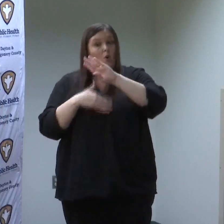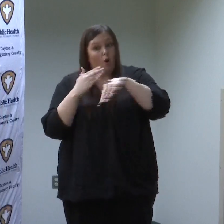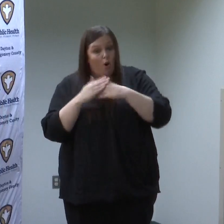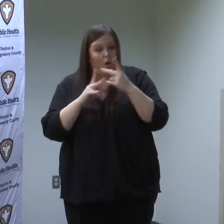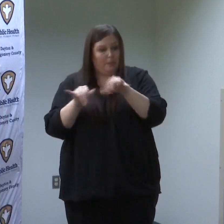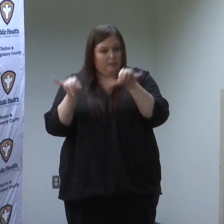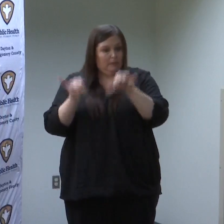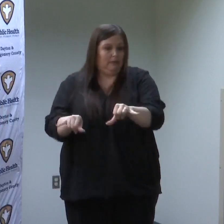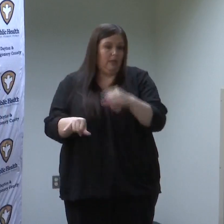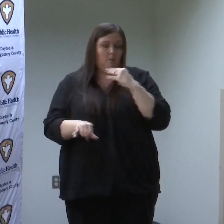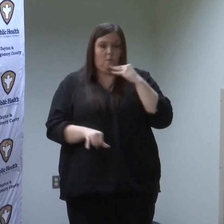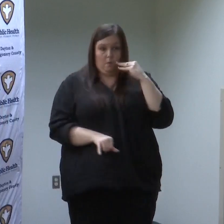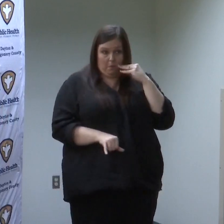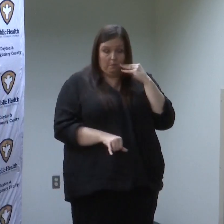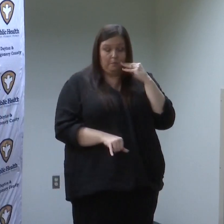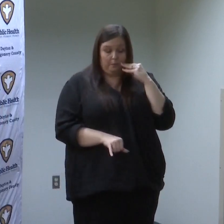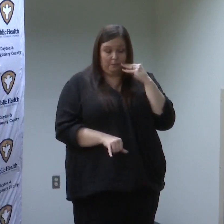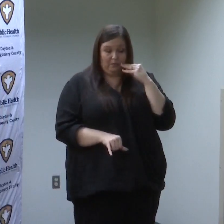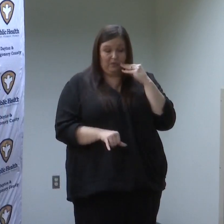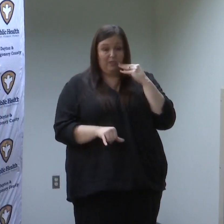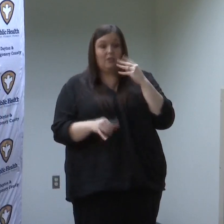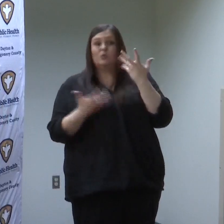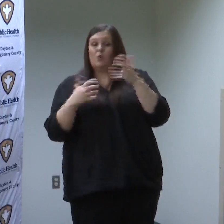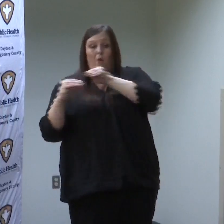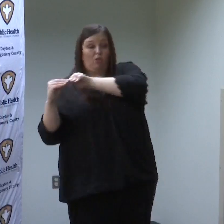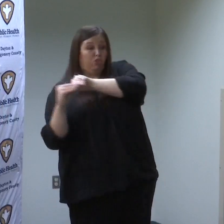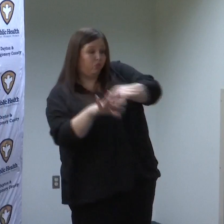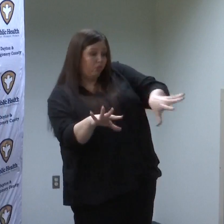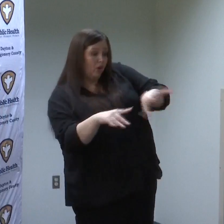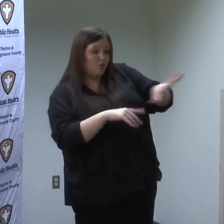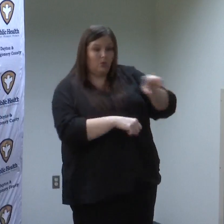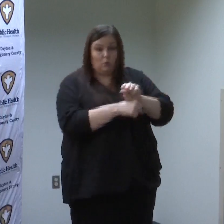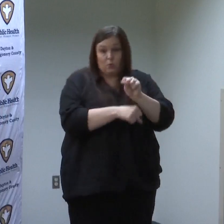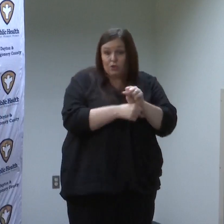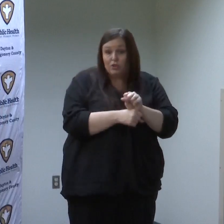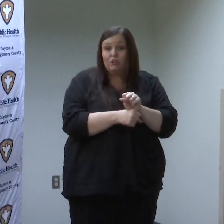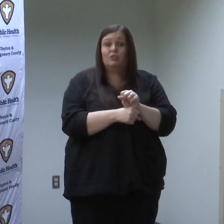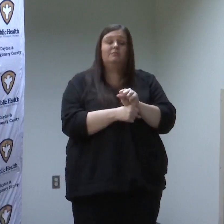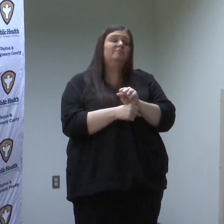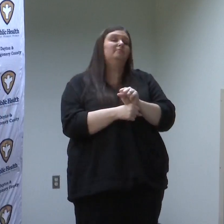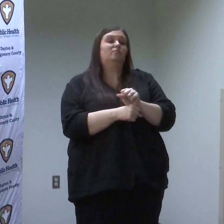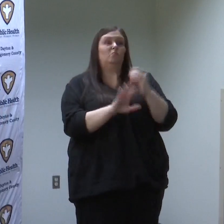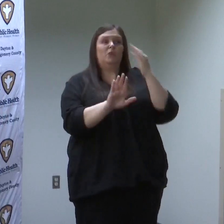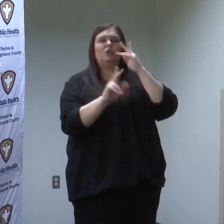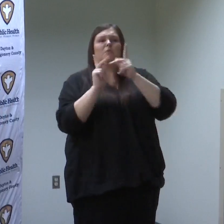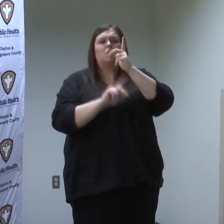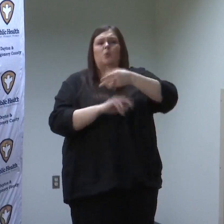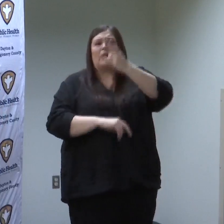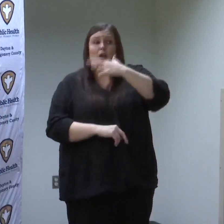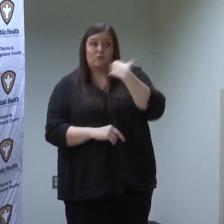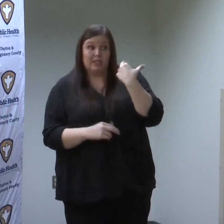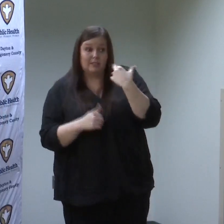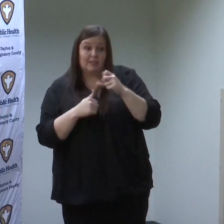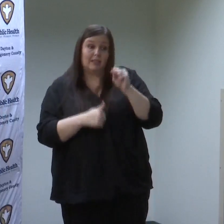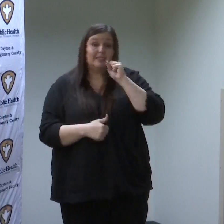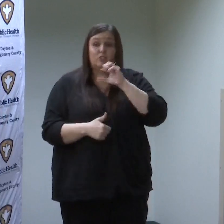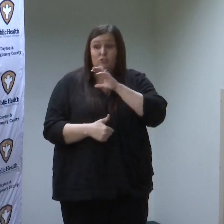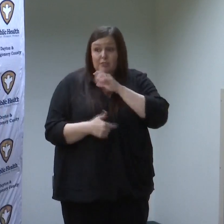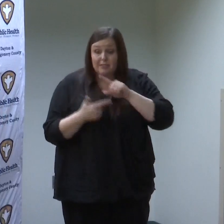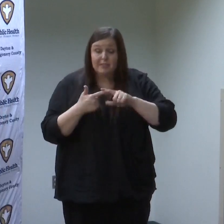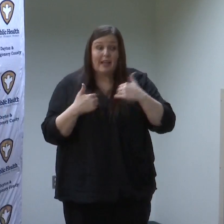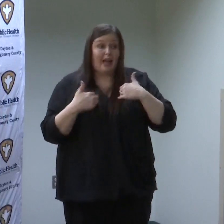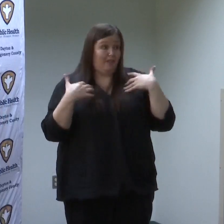home, stay home from work as well. You cannot spread this to the workplace. We know who's most at risk: elderly individuals, individuals with underlying